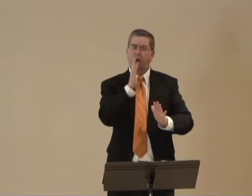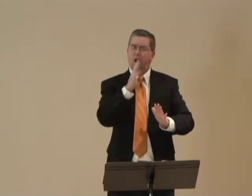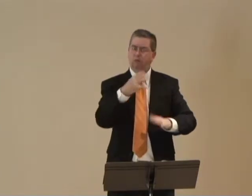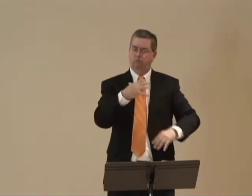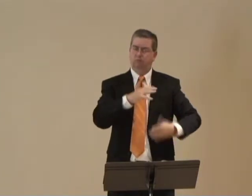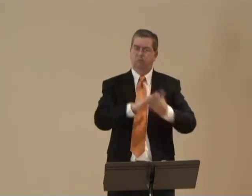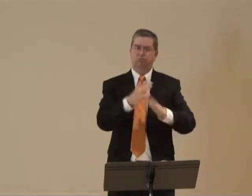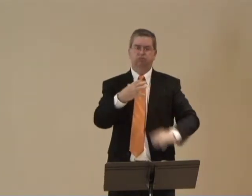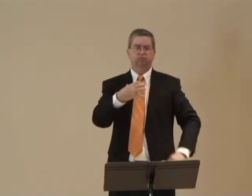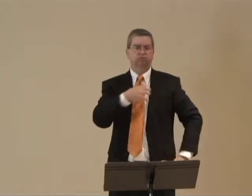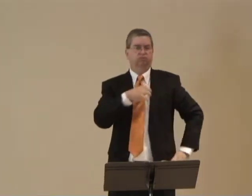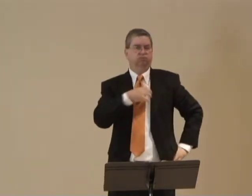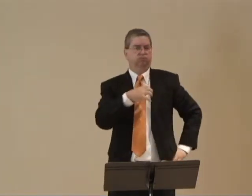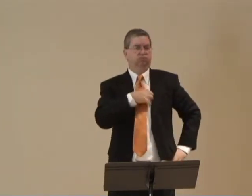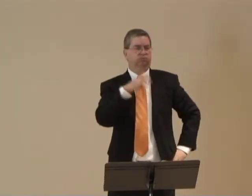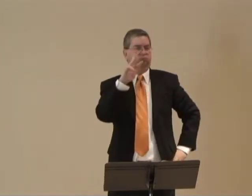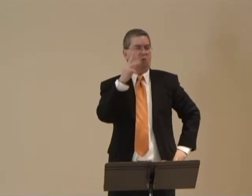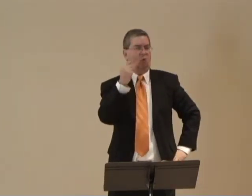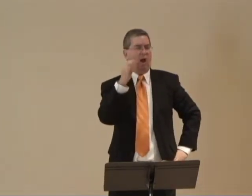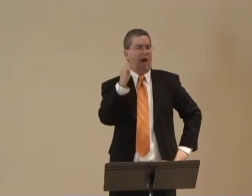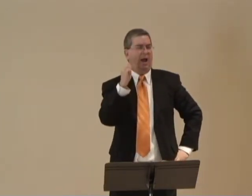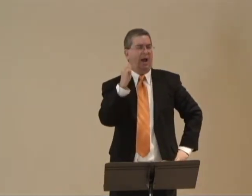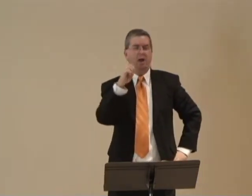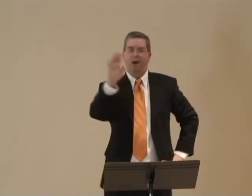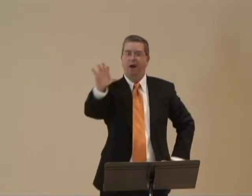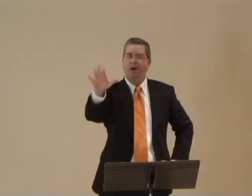coming after them and their talk had become very negative.